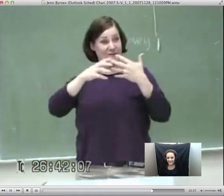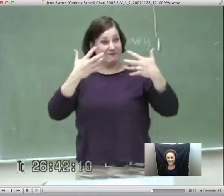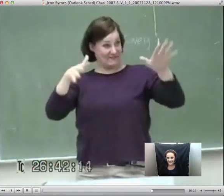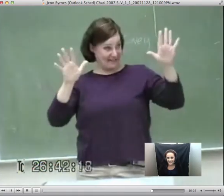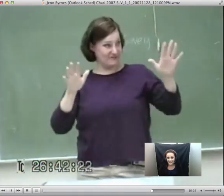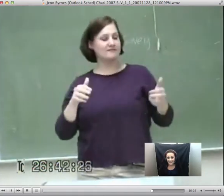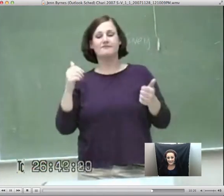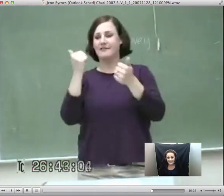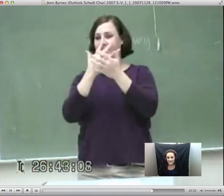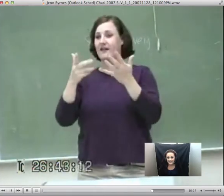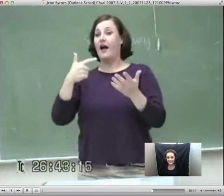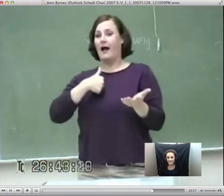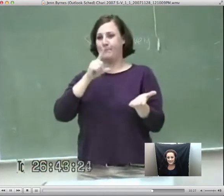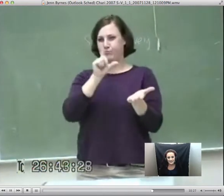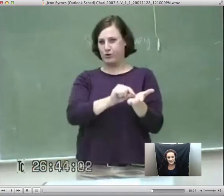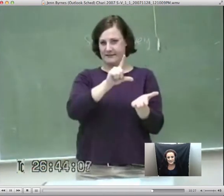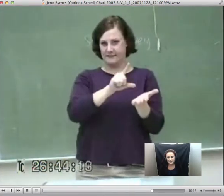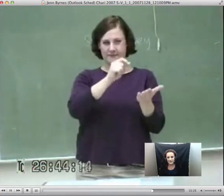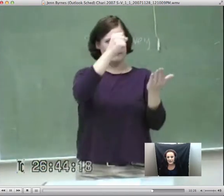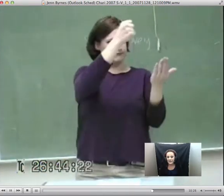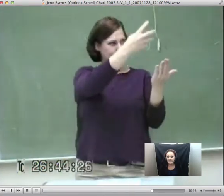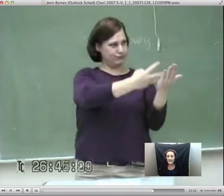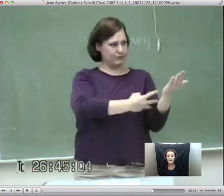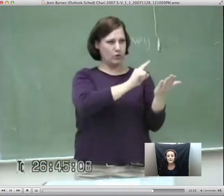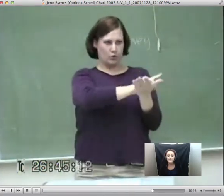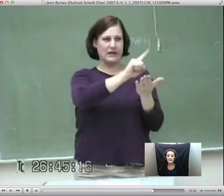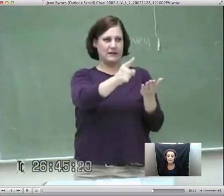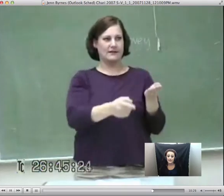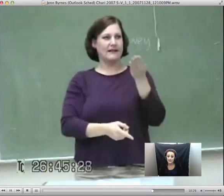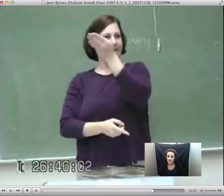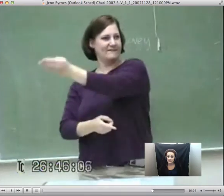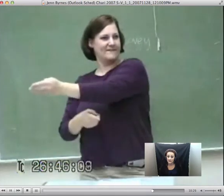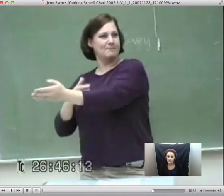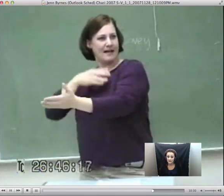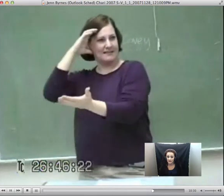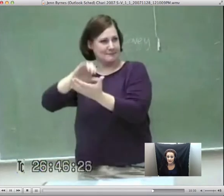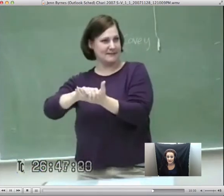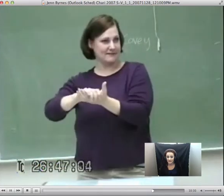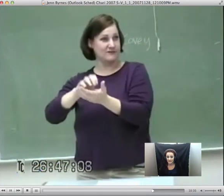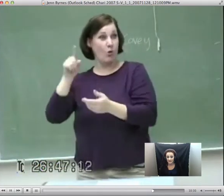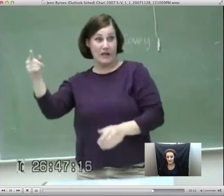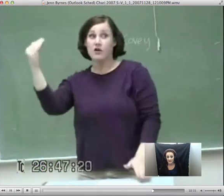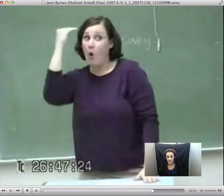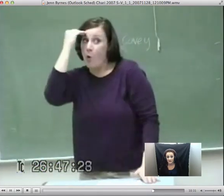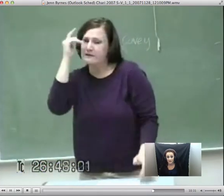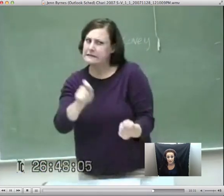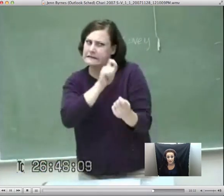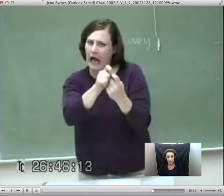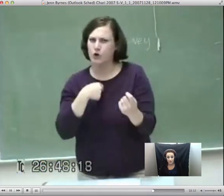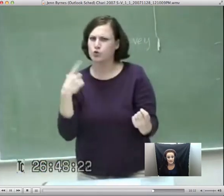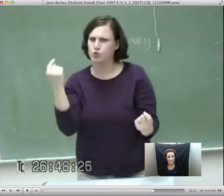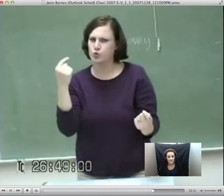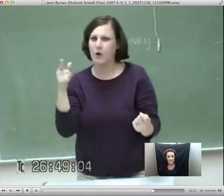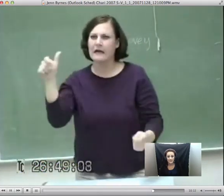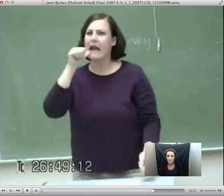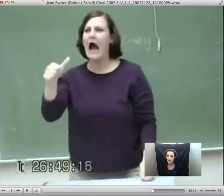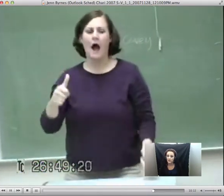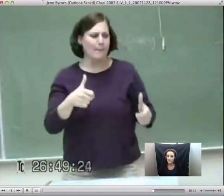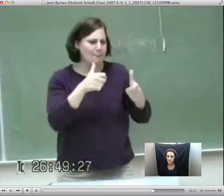Alright, so the calendar, I've finished explaining all that. I print everything out and I give it to my husband. So he knows exactly what I'm doing